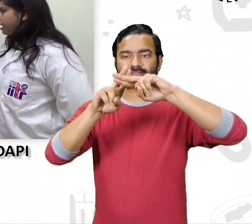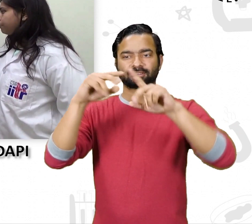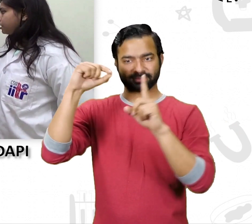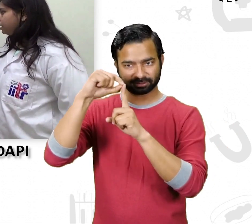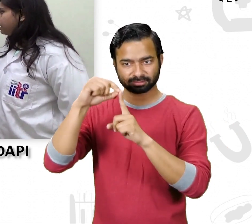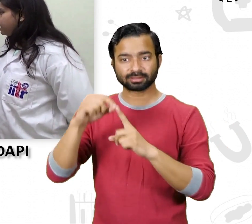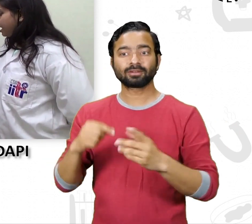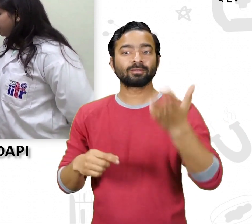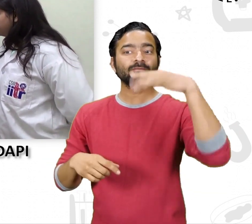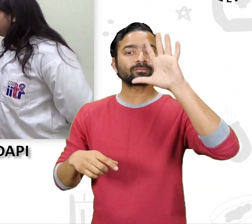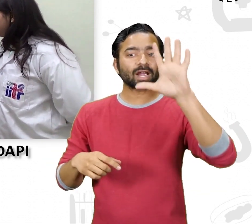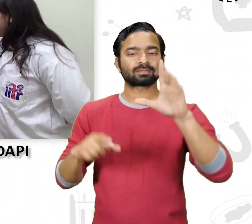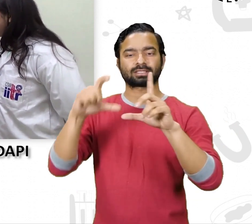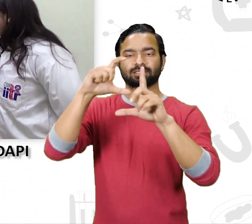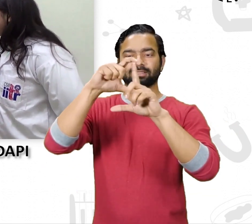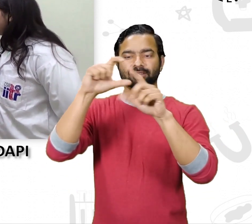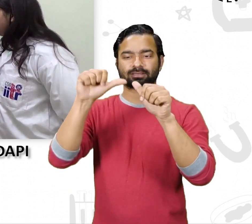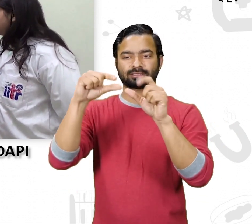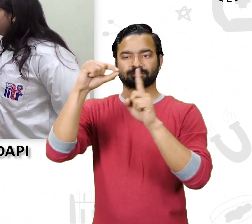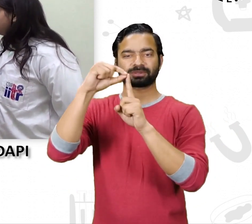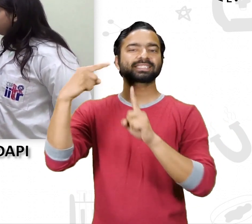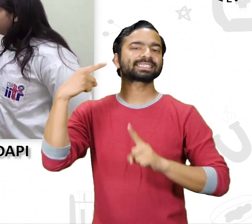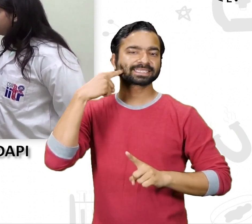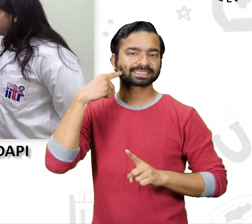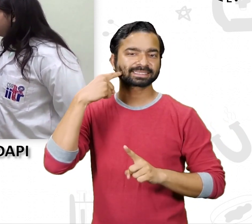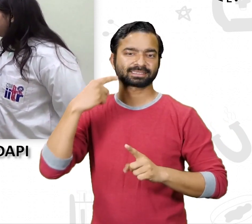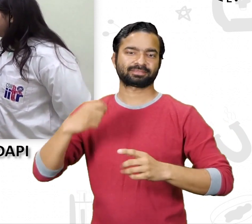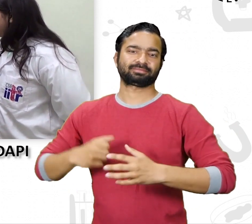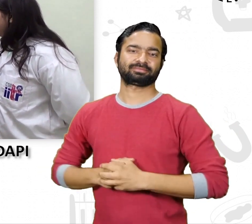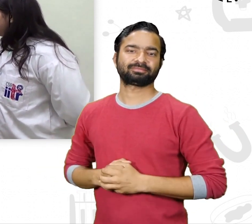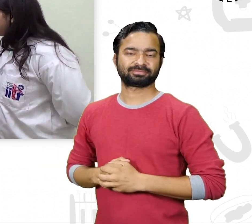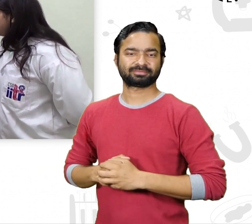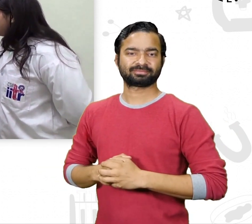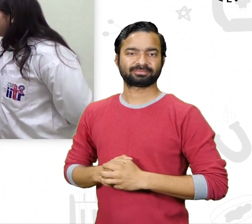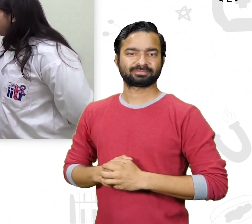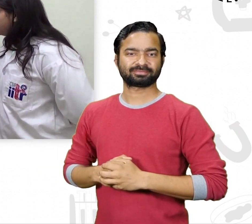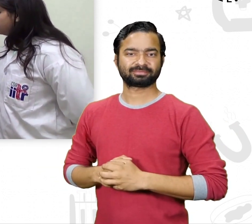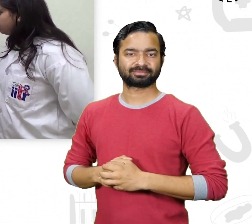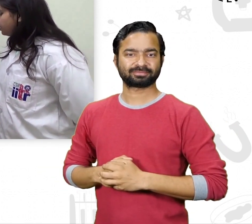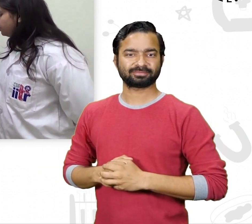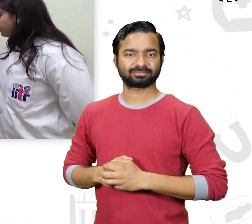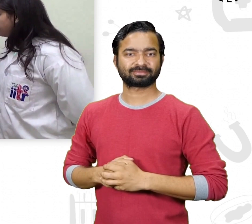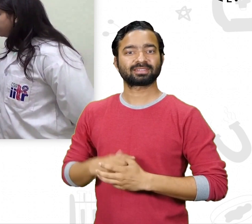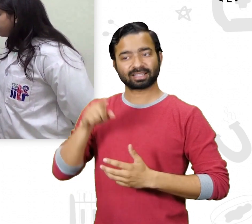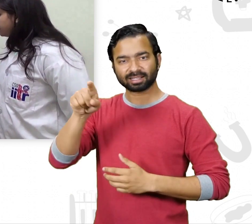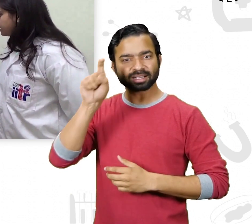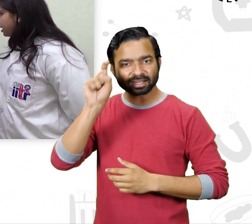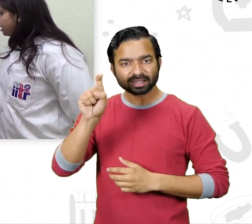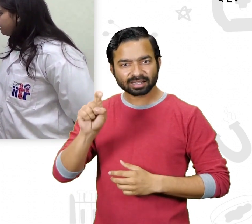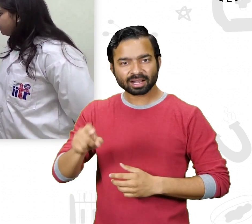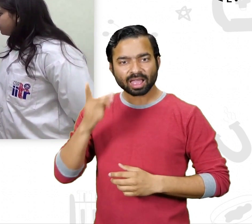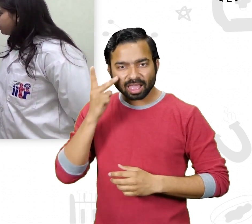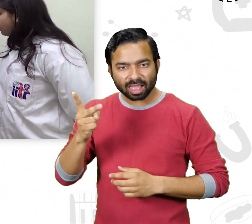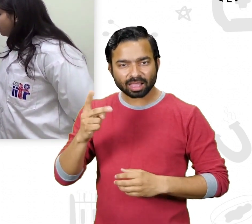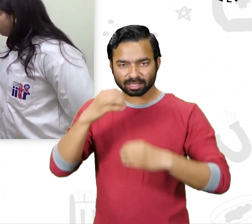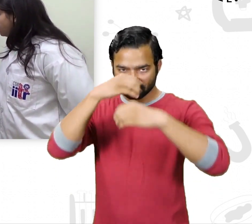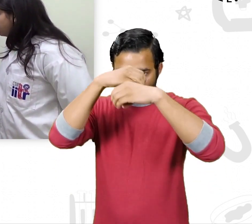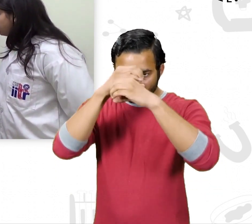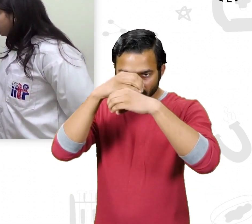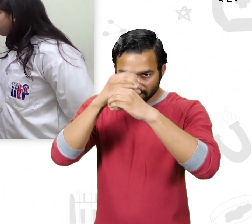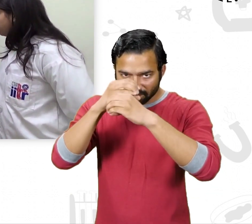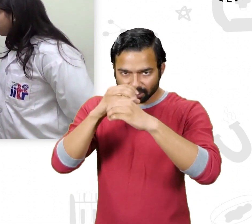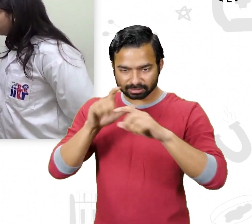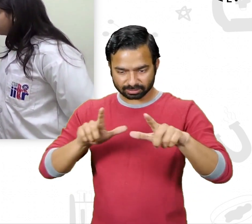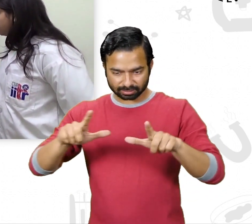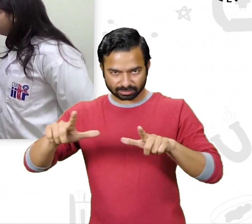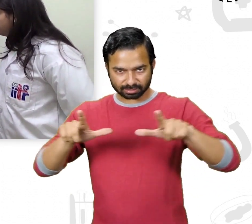are empty, and the second is filled with the GFP. Third one is filled with the DS-RAD. Fourth one is